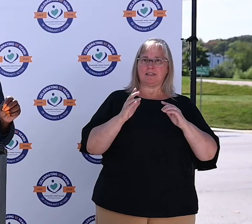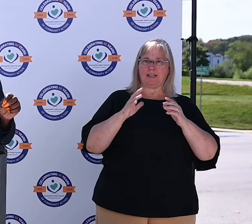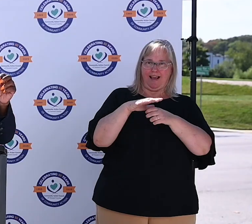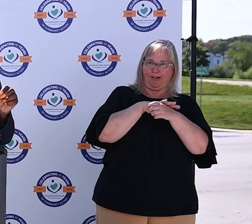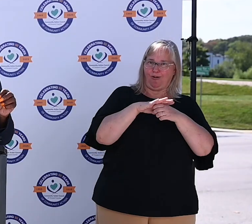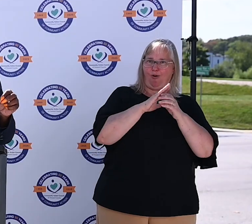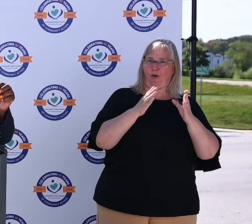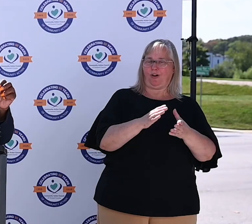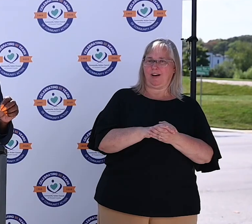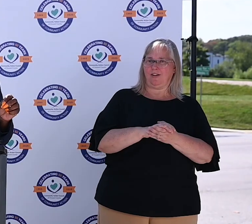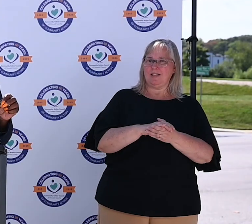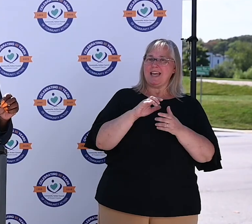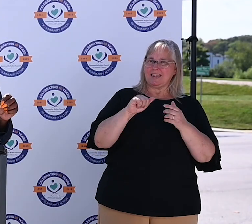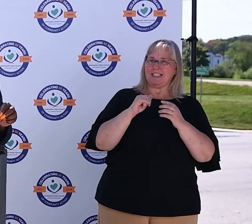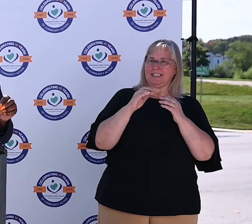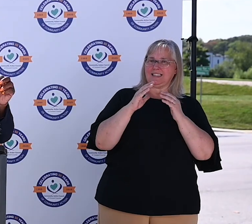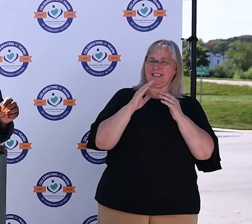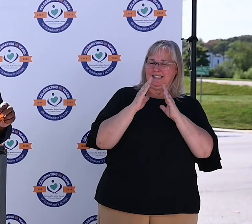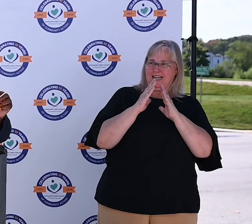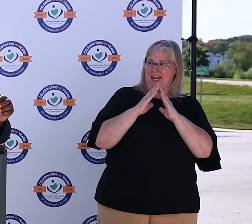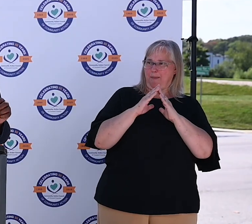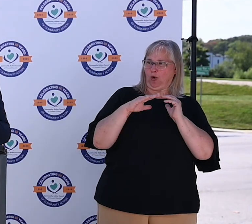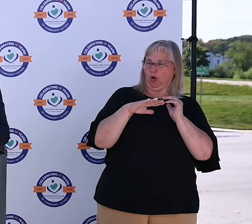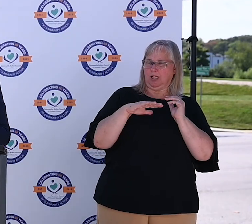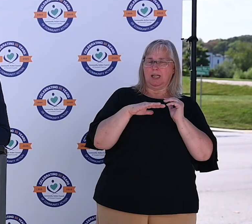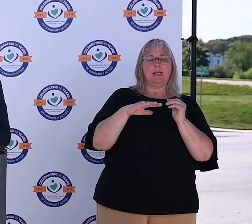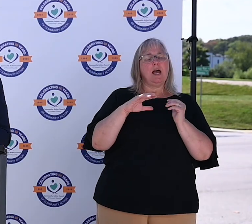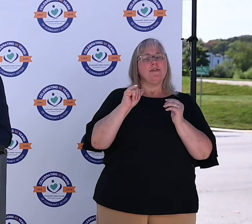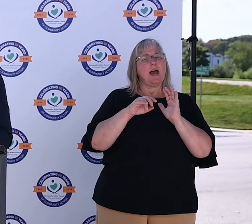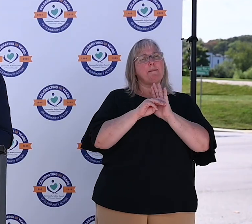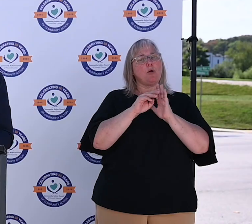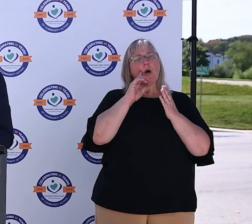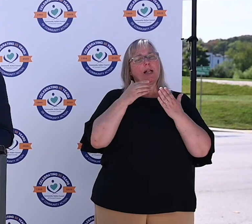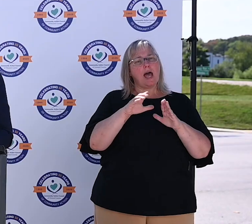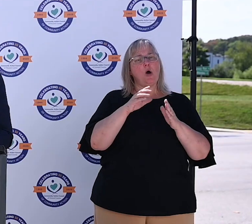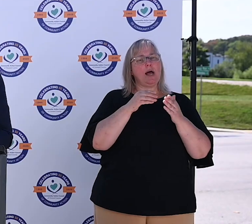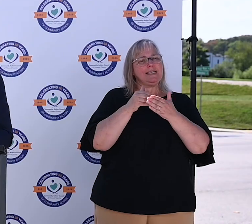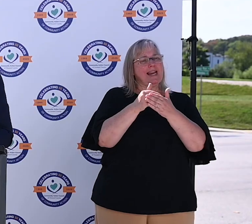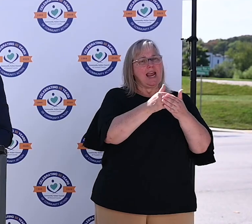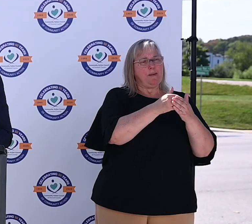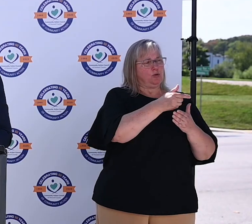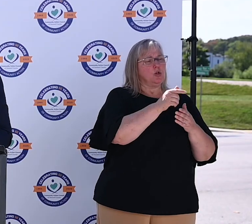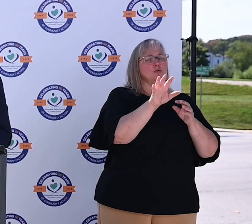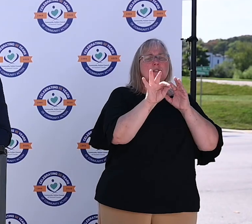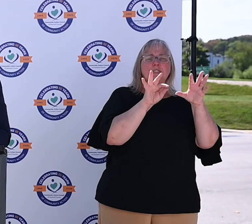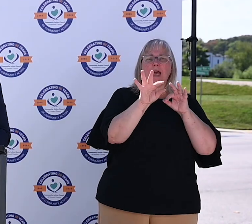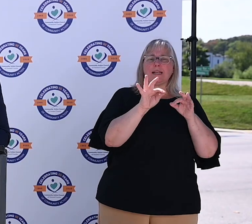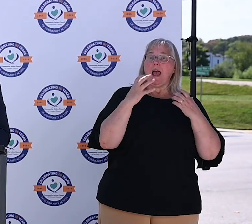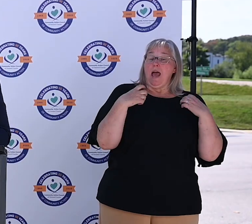corridor, in this neighborhood. The model will allow neighbors to select healthy,